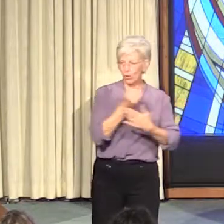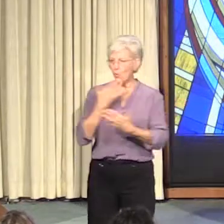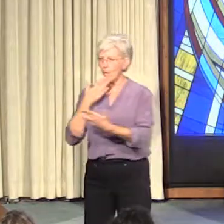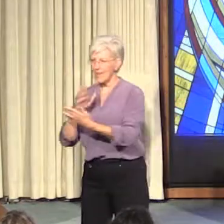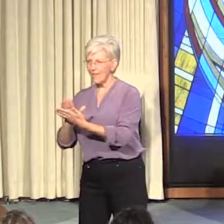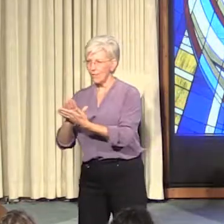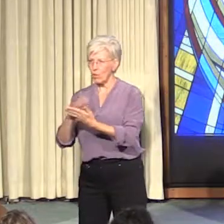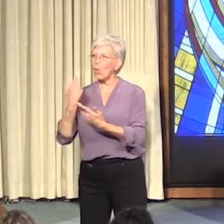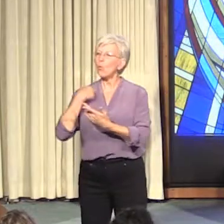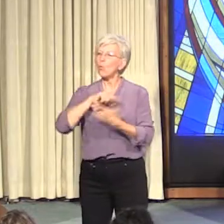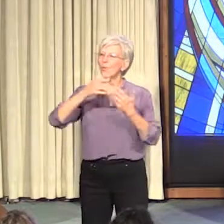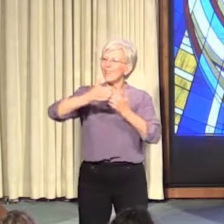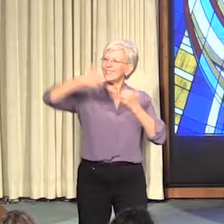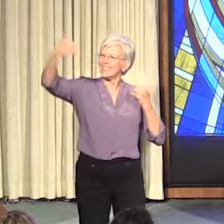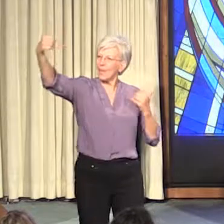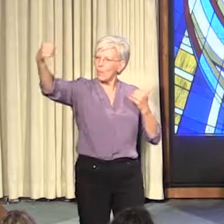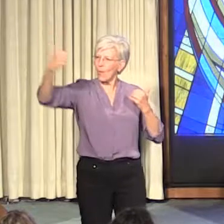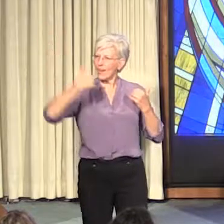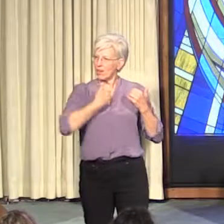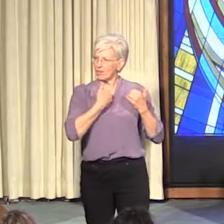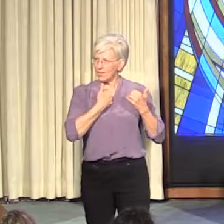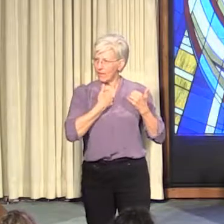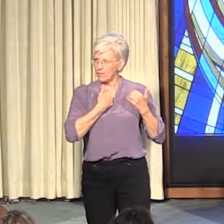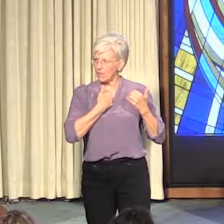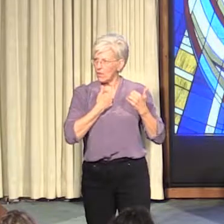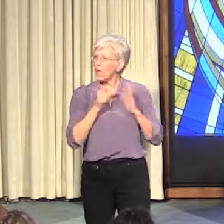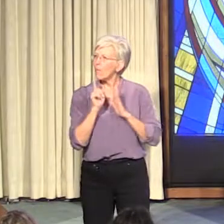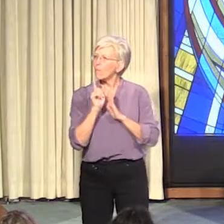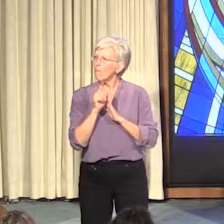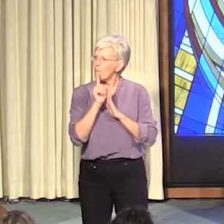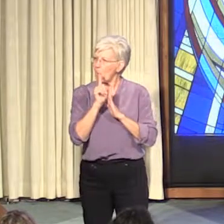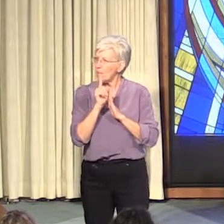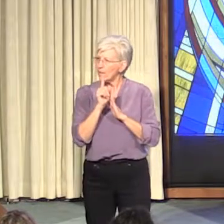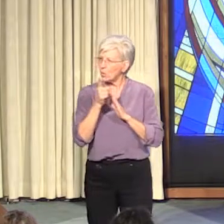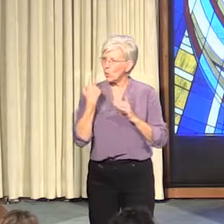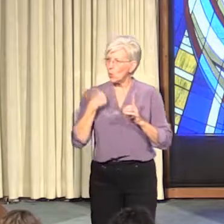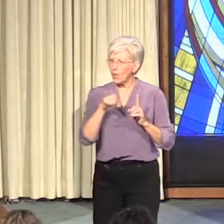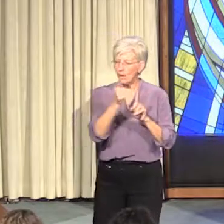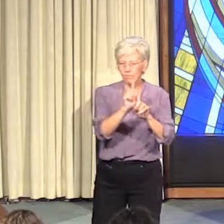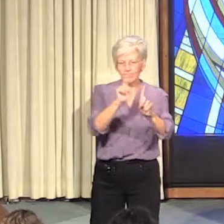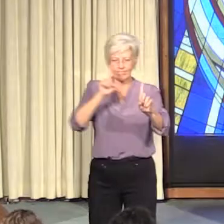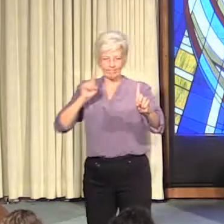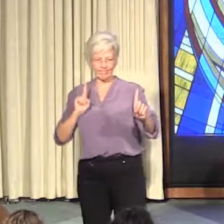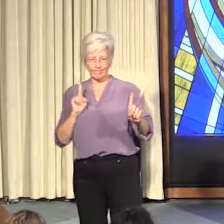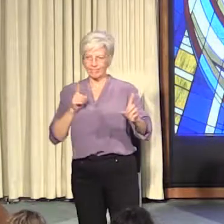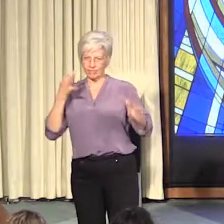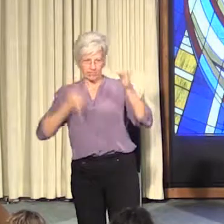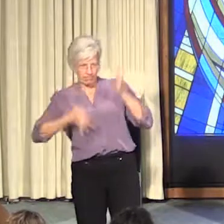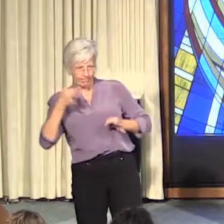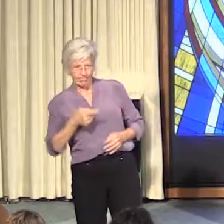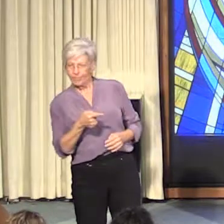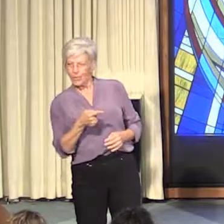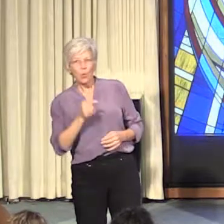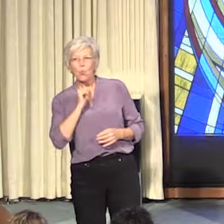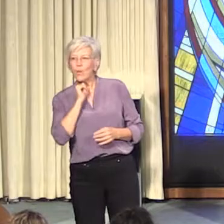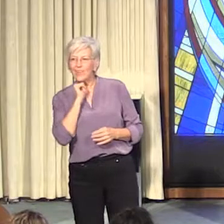it. The moment we step outside and begin judging, we are no longer a part of what it